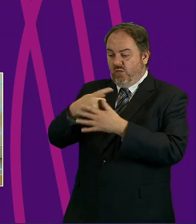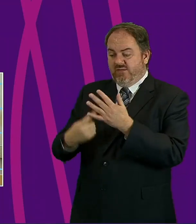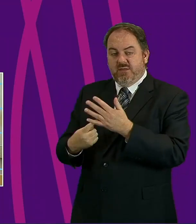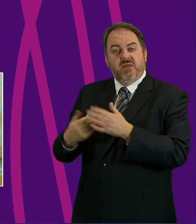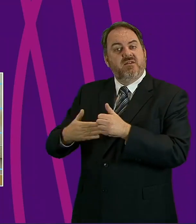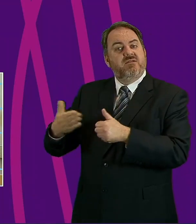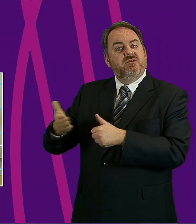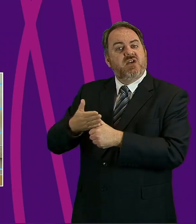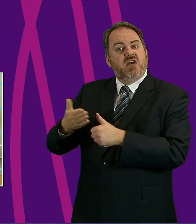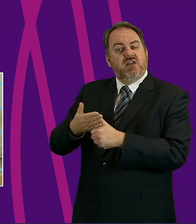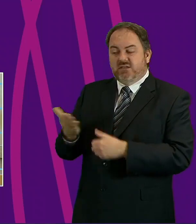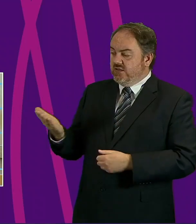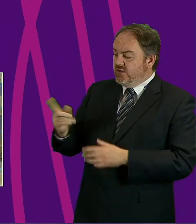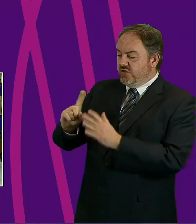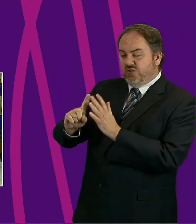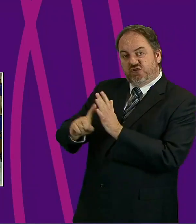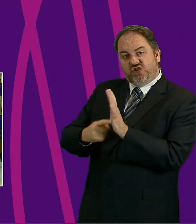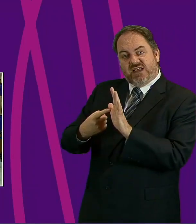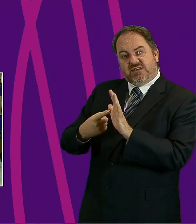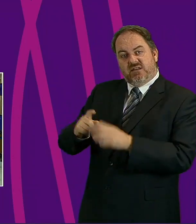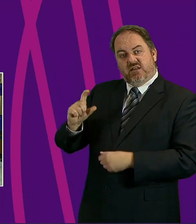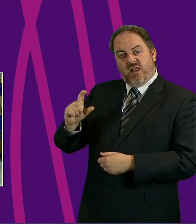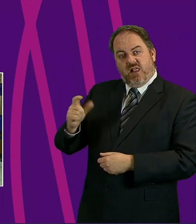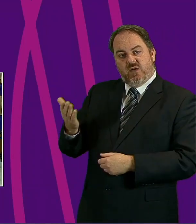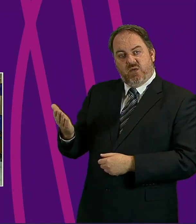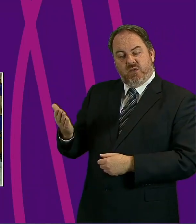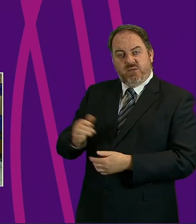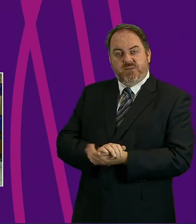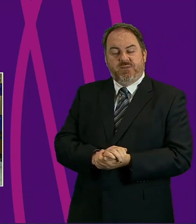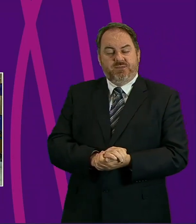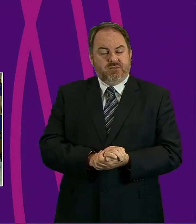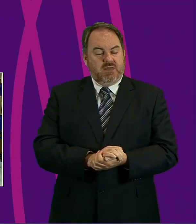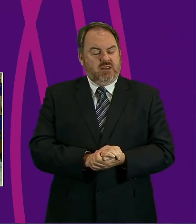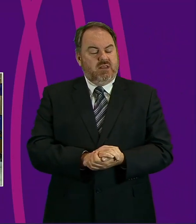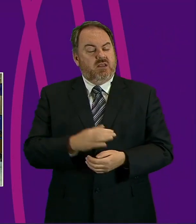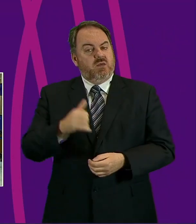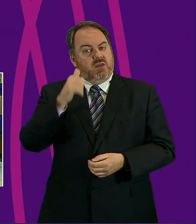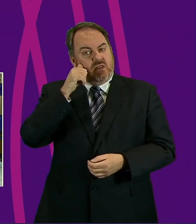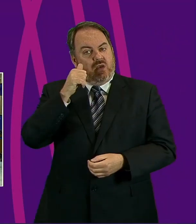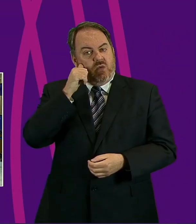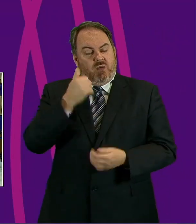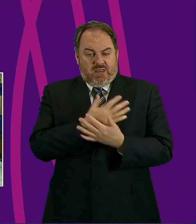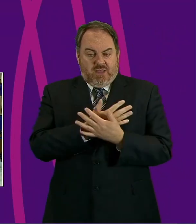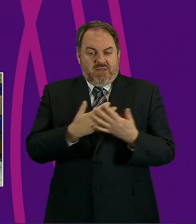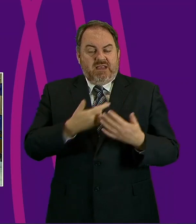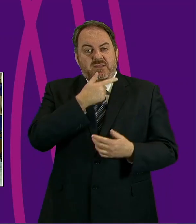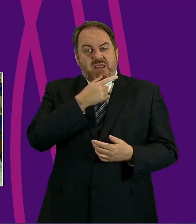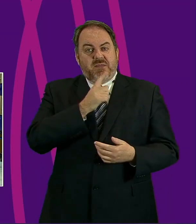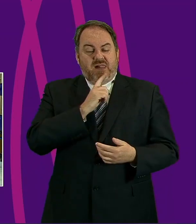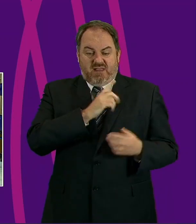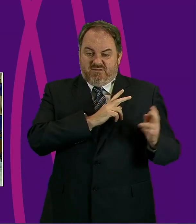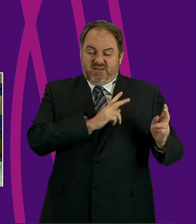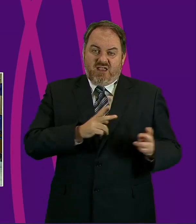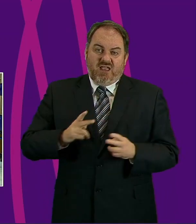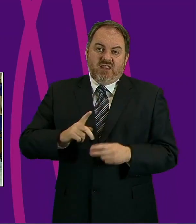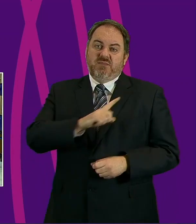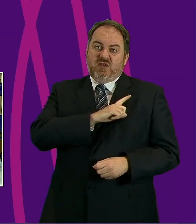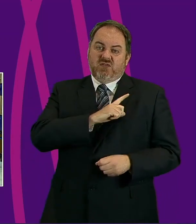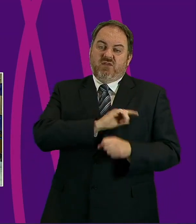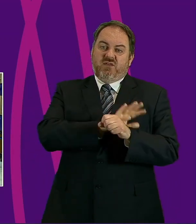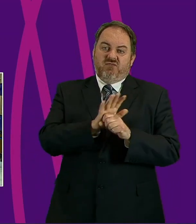Jackson Carlo. Presiding Officer, the confirmation of the number of those who have lost their lives to COVID reminds us again of the